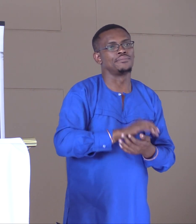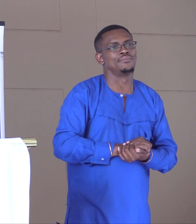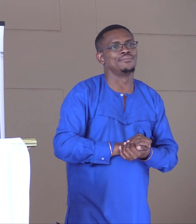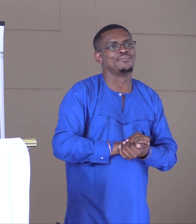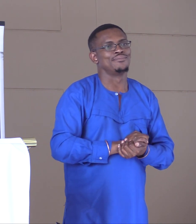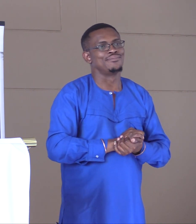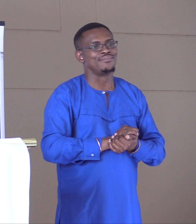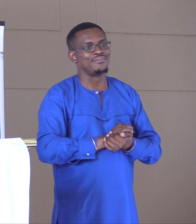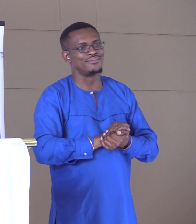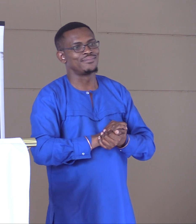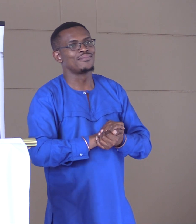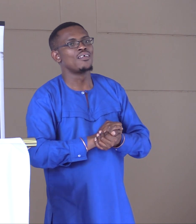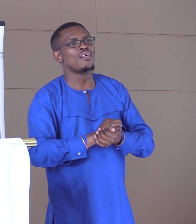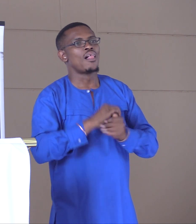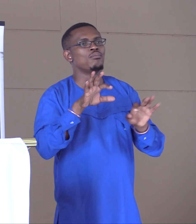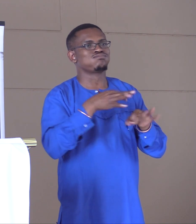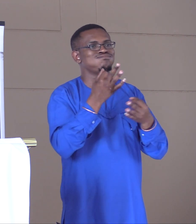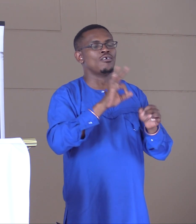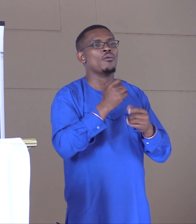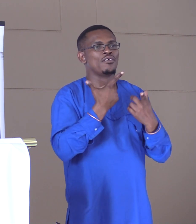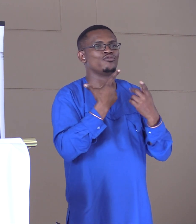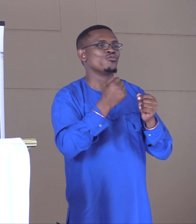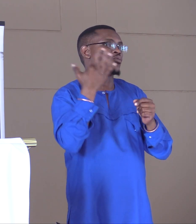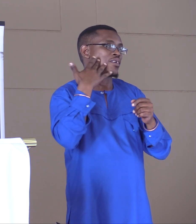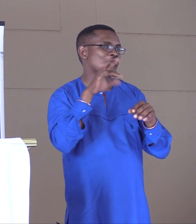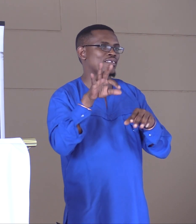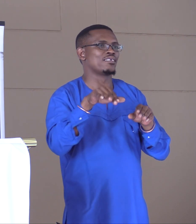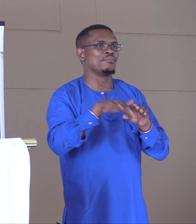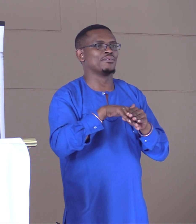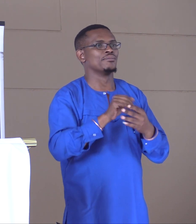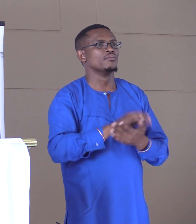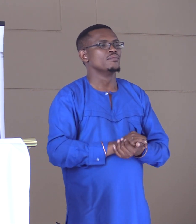melodic presentation as they were doing when we come in.